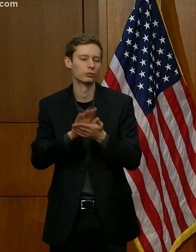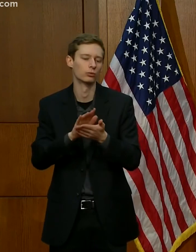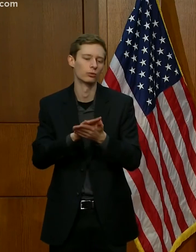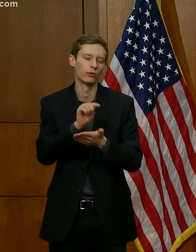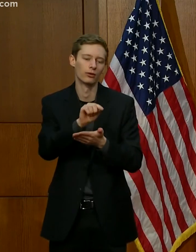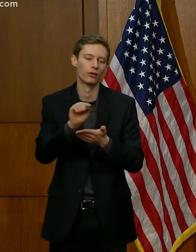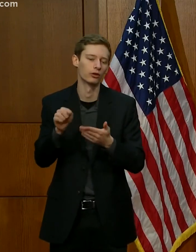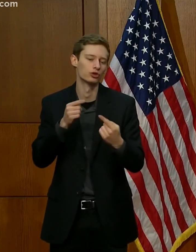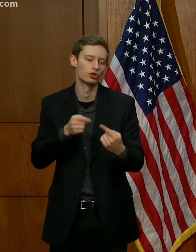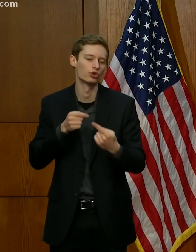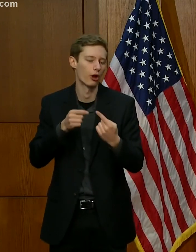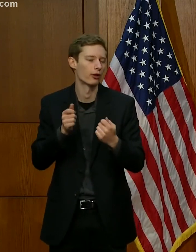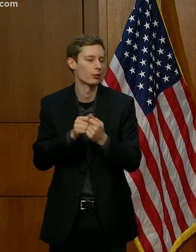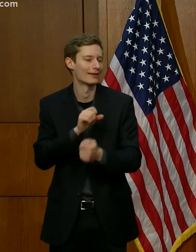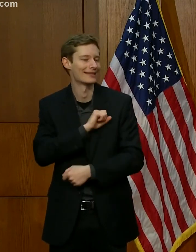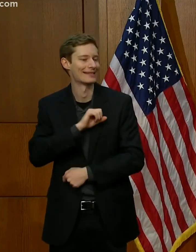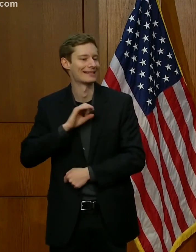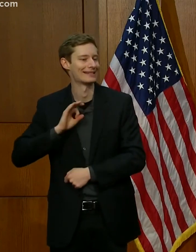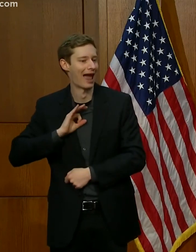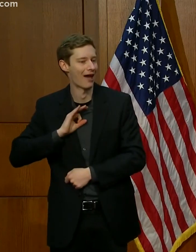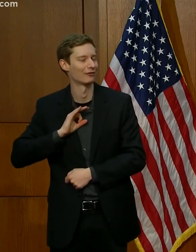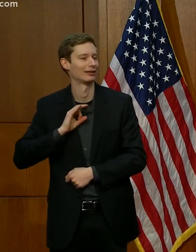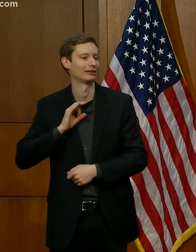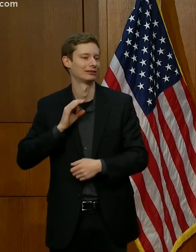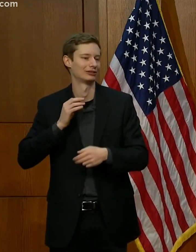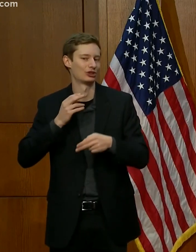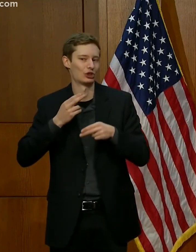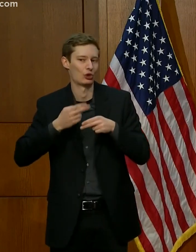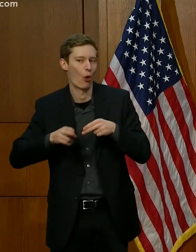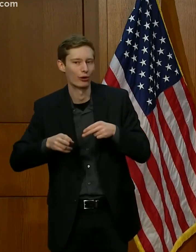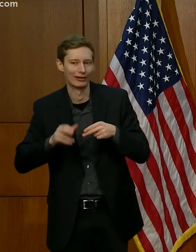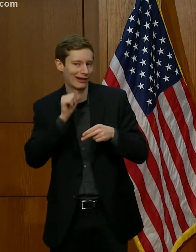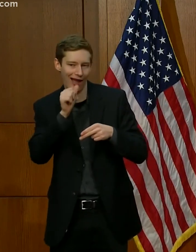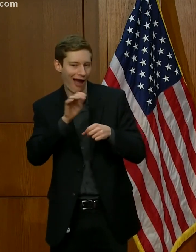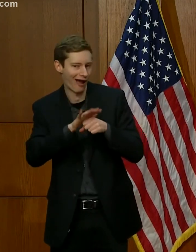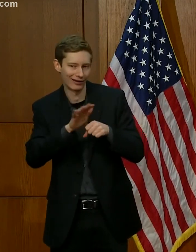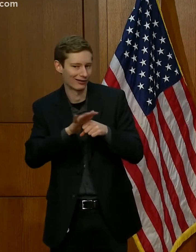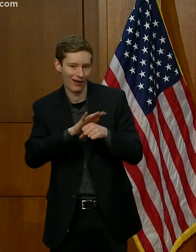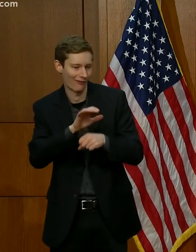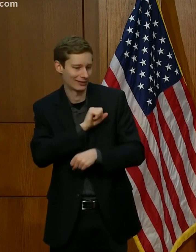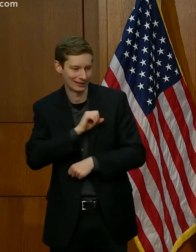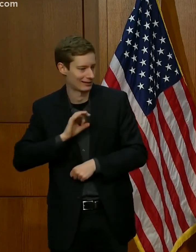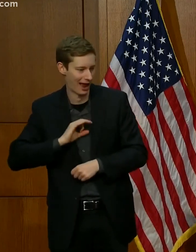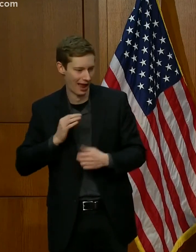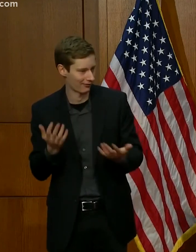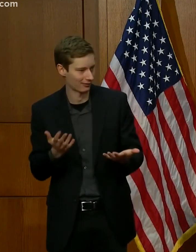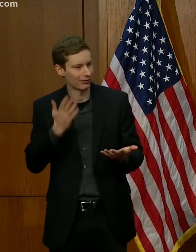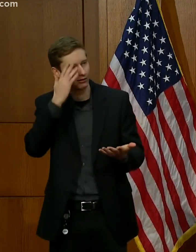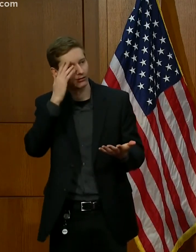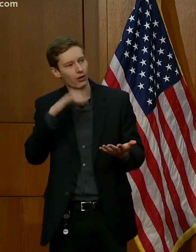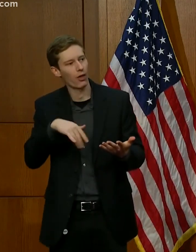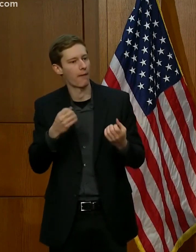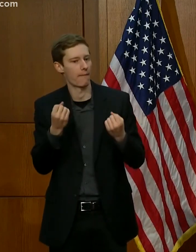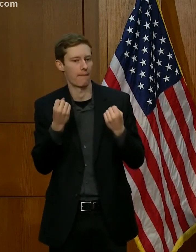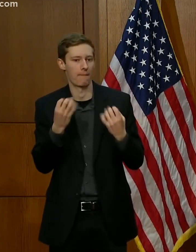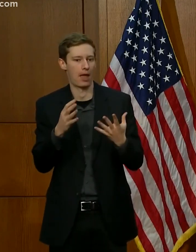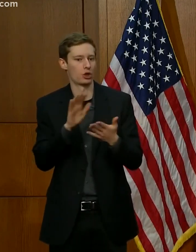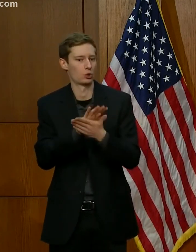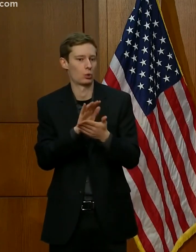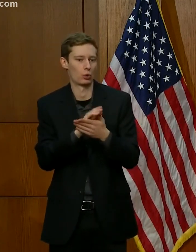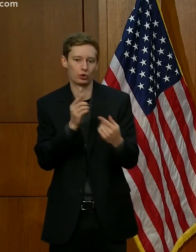staffing shortages. I know that there are several school districts that I cover have been struggling with the number of